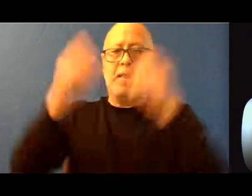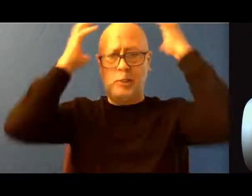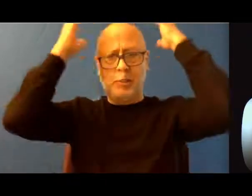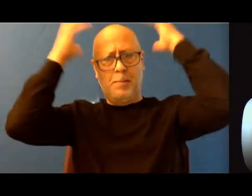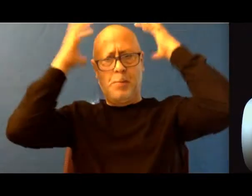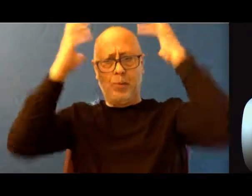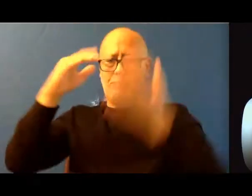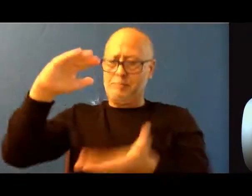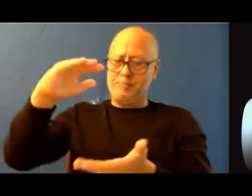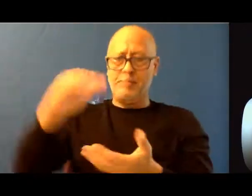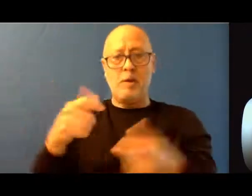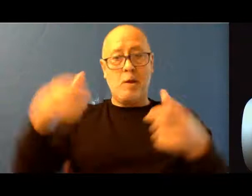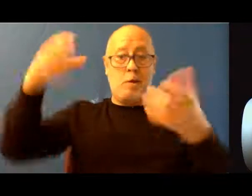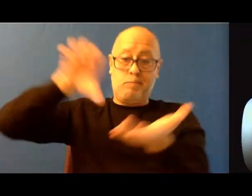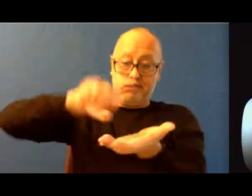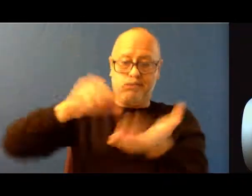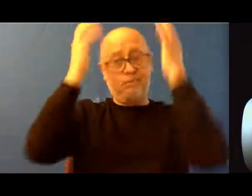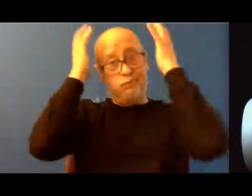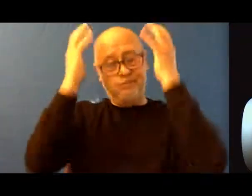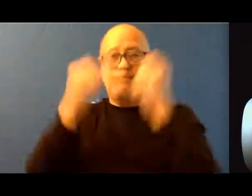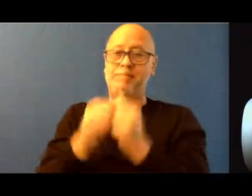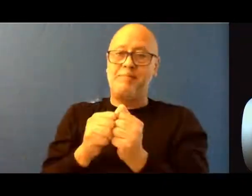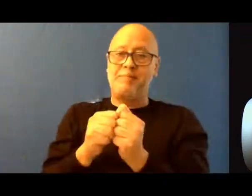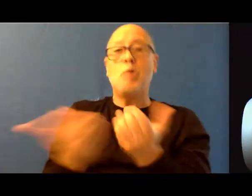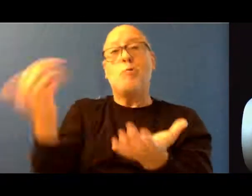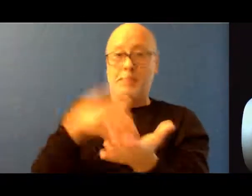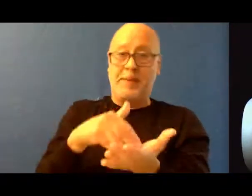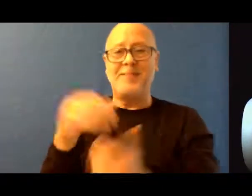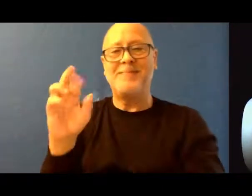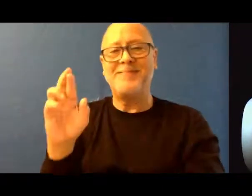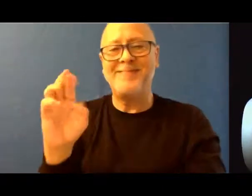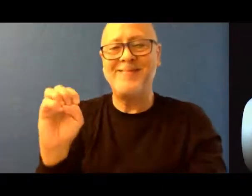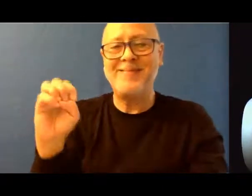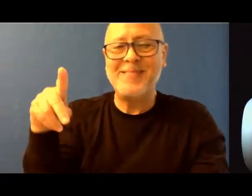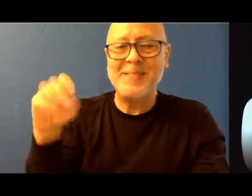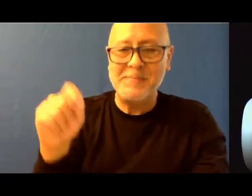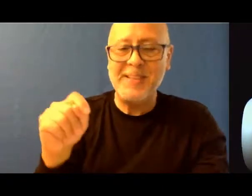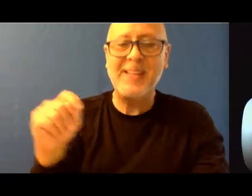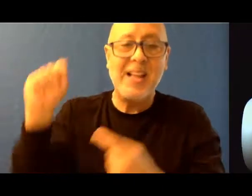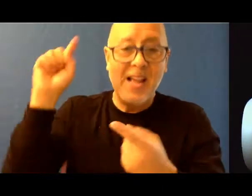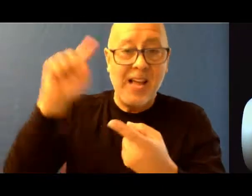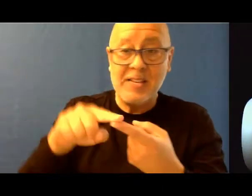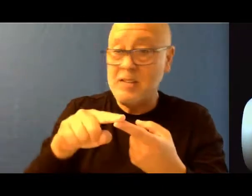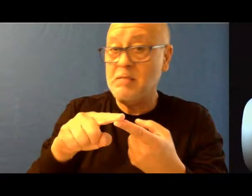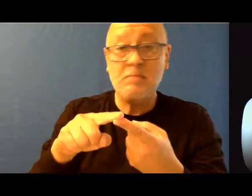Apply, rinse, repeat. Repeat until you